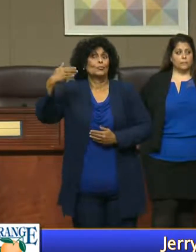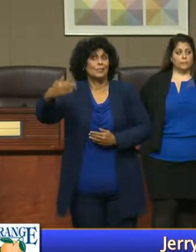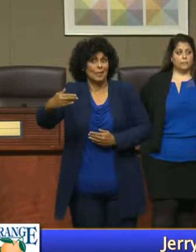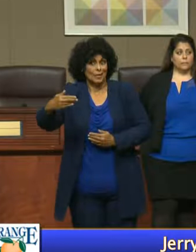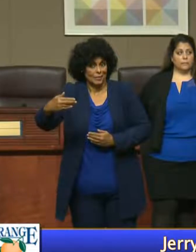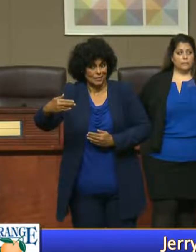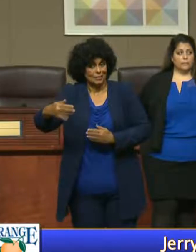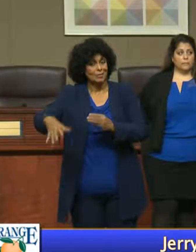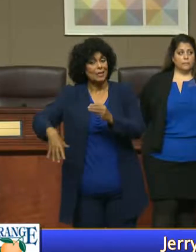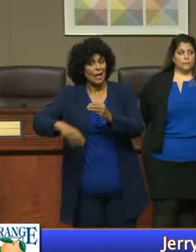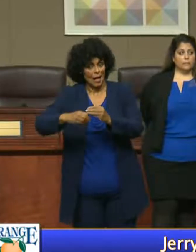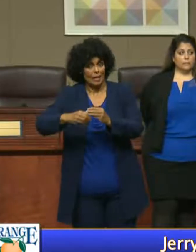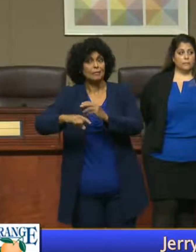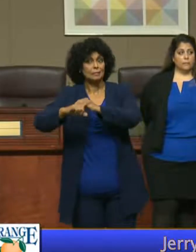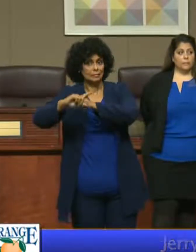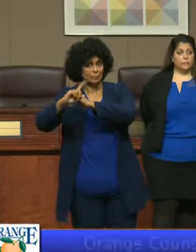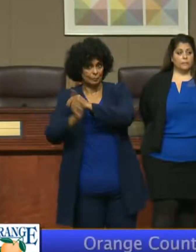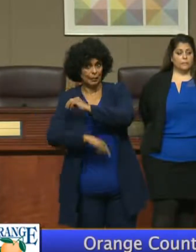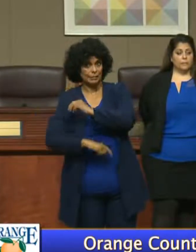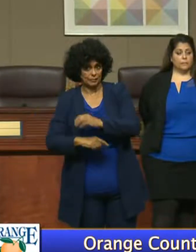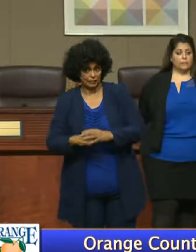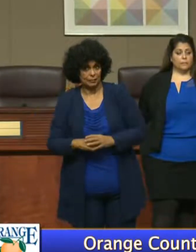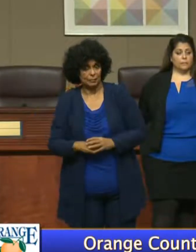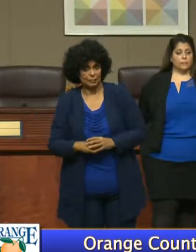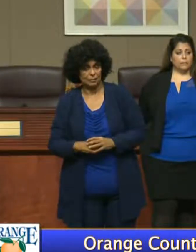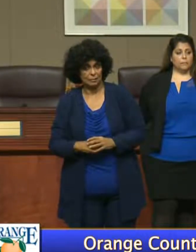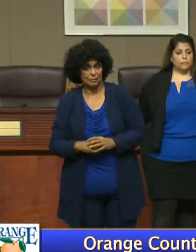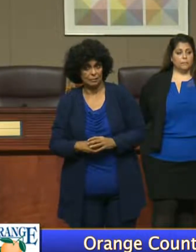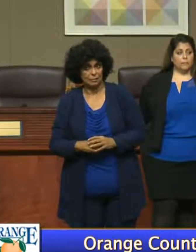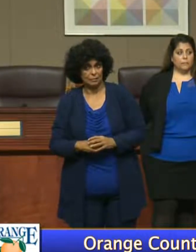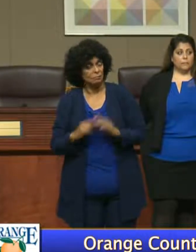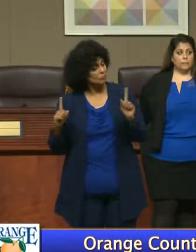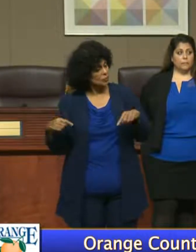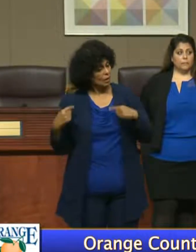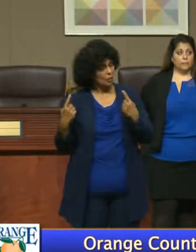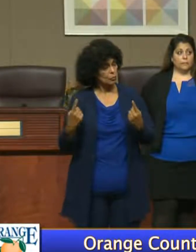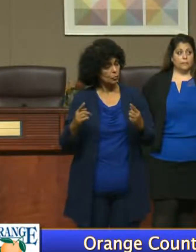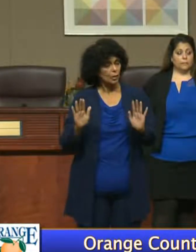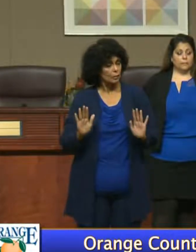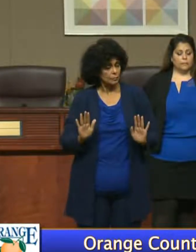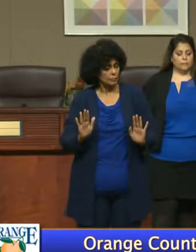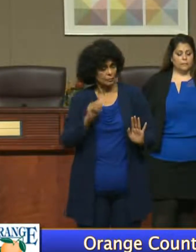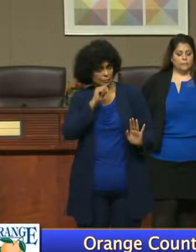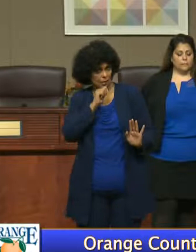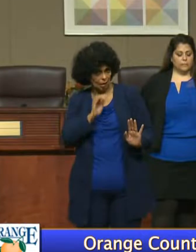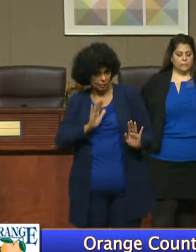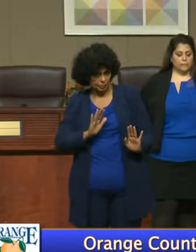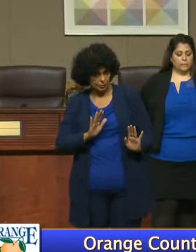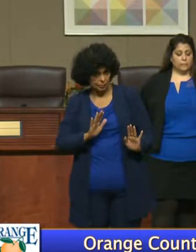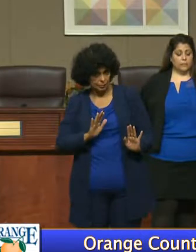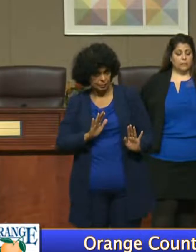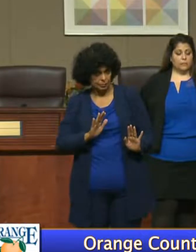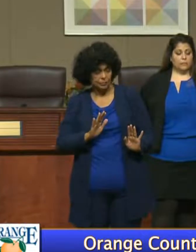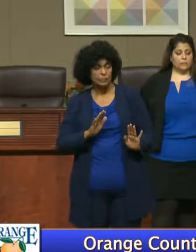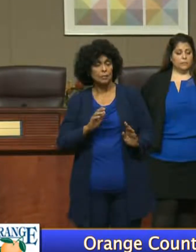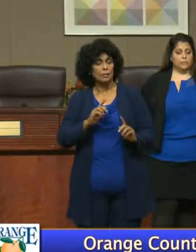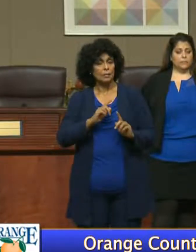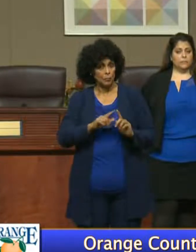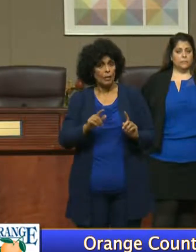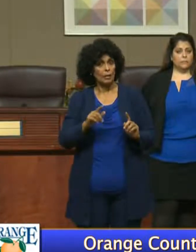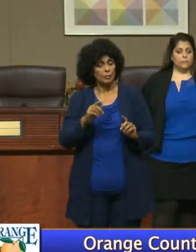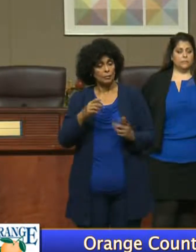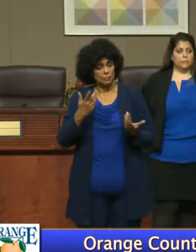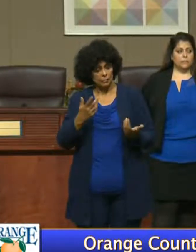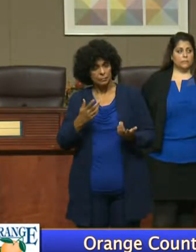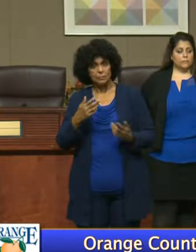the directive. We've been intentional about not doing that at this point, but in terms of the public policy, if